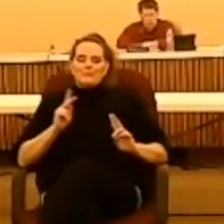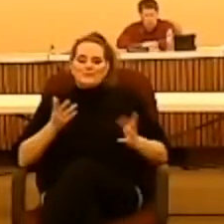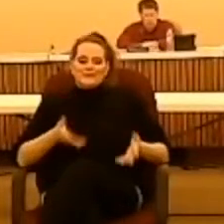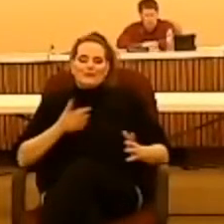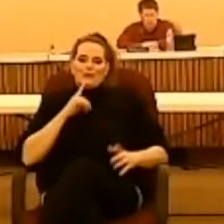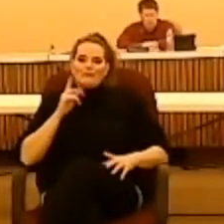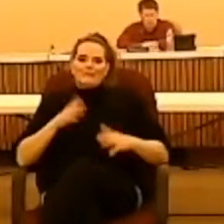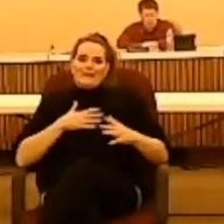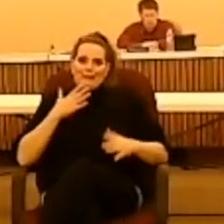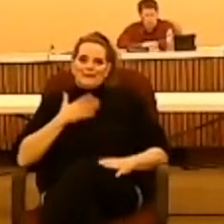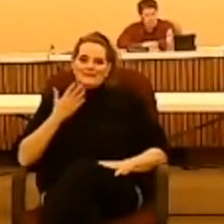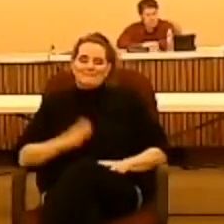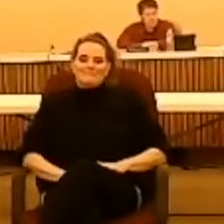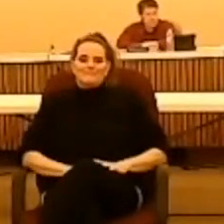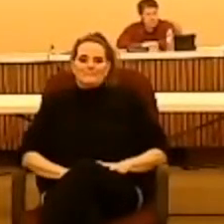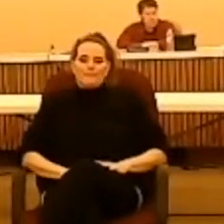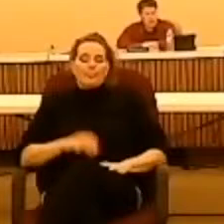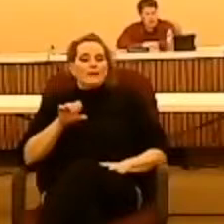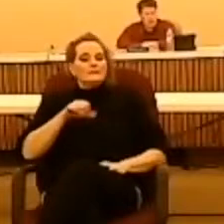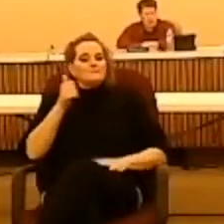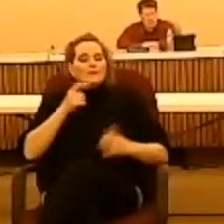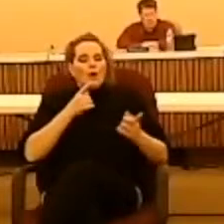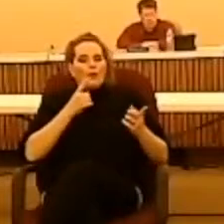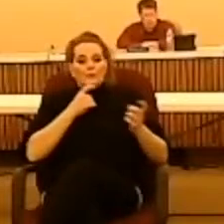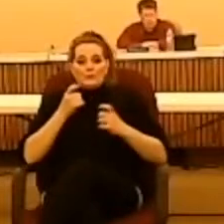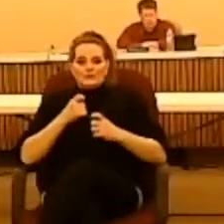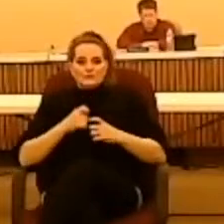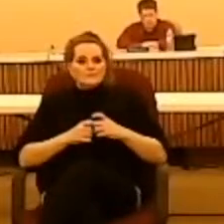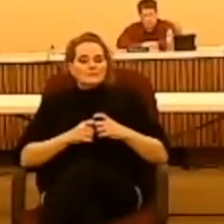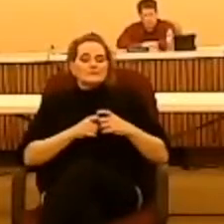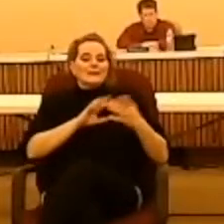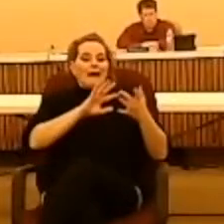any other questions? Anything online?